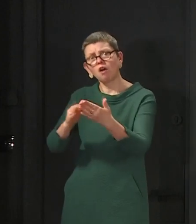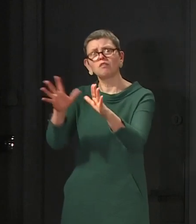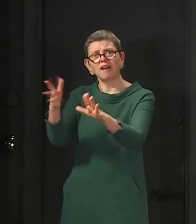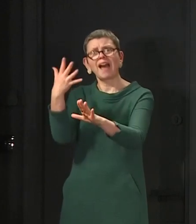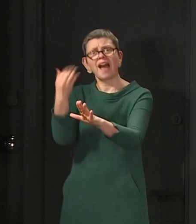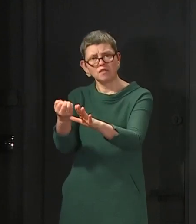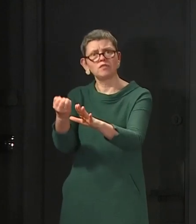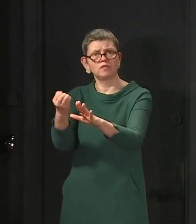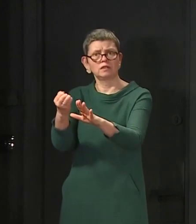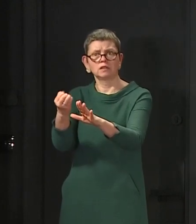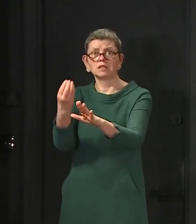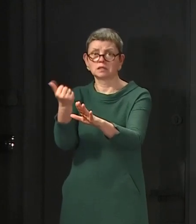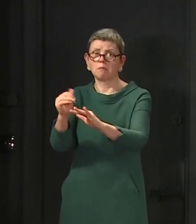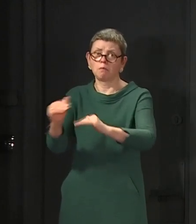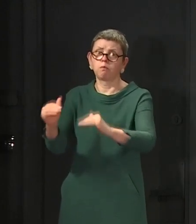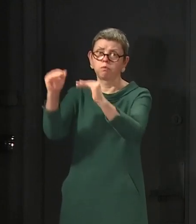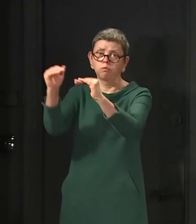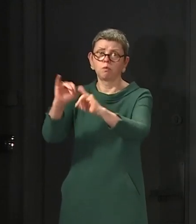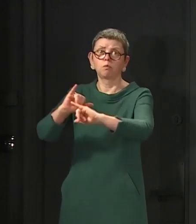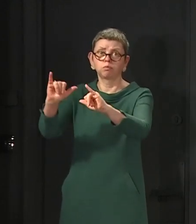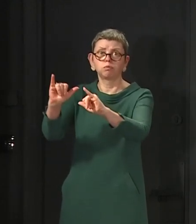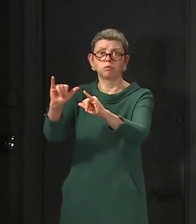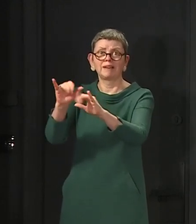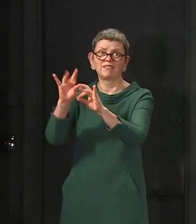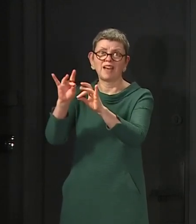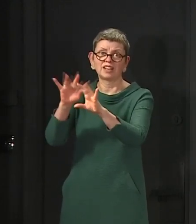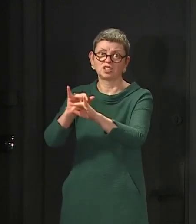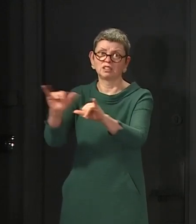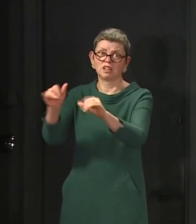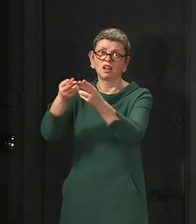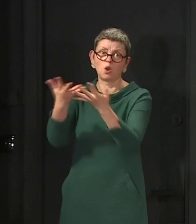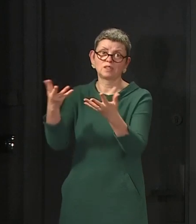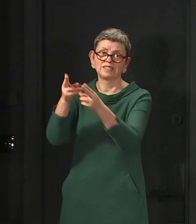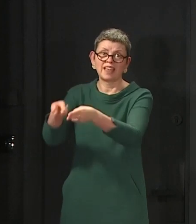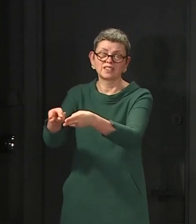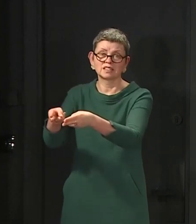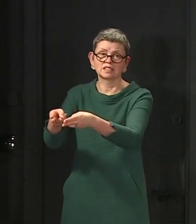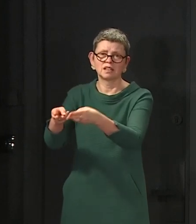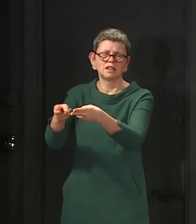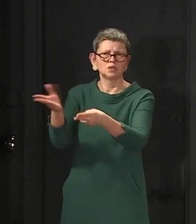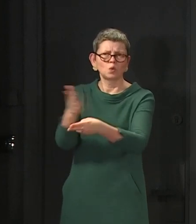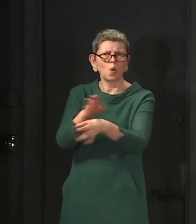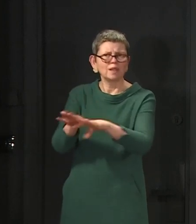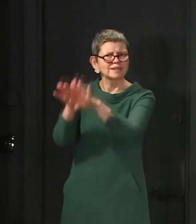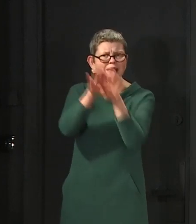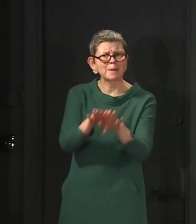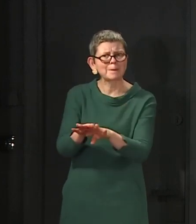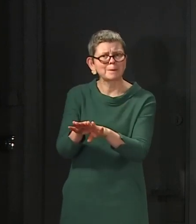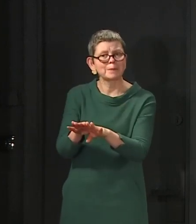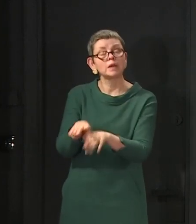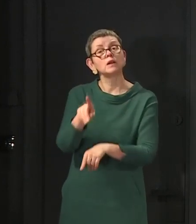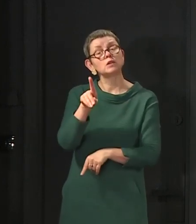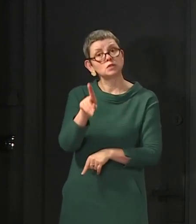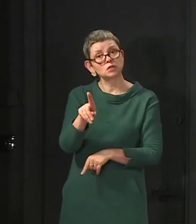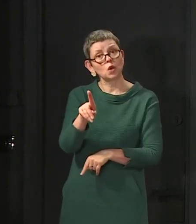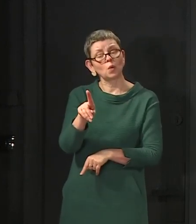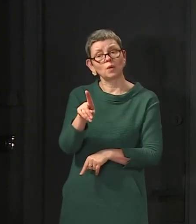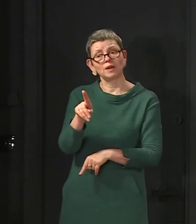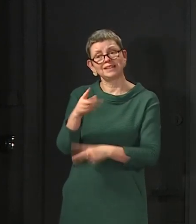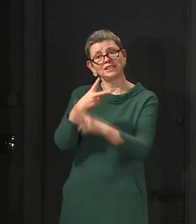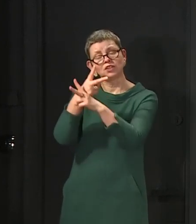had obviously very high rates of infections and sadly a high number of deaths. I would caution you against seeing, though, what happens in